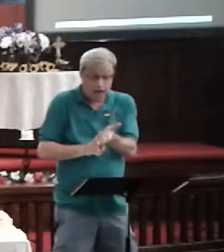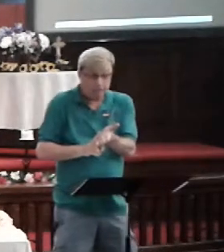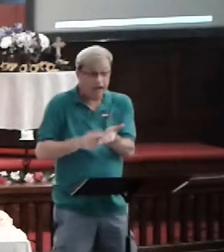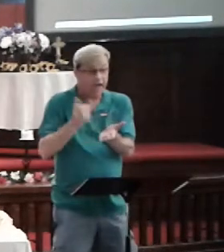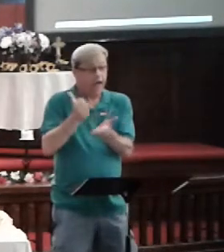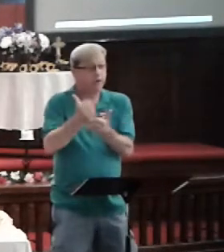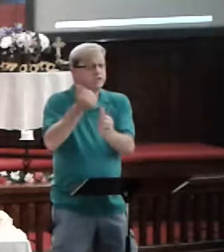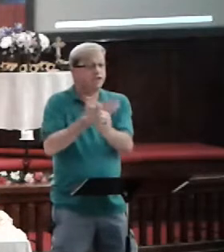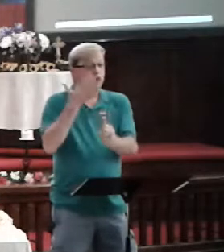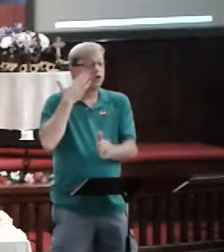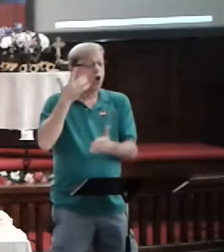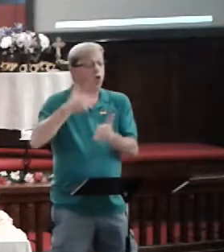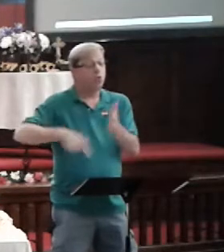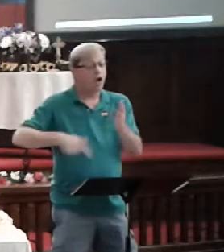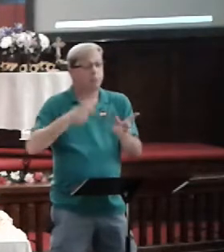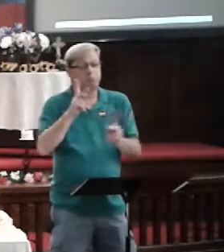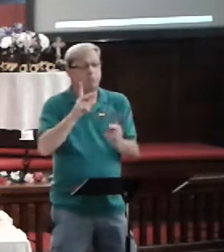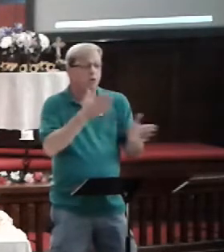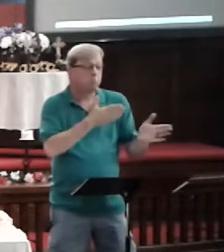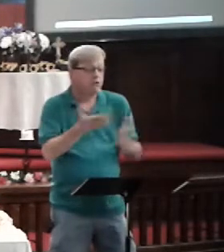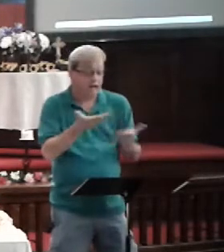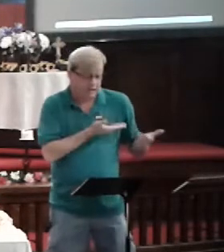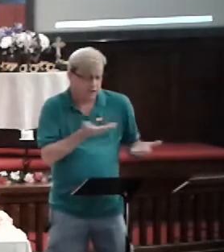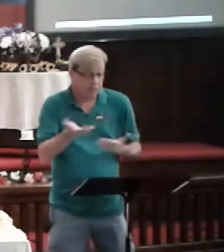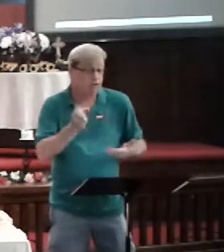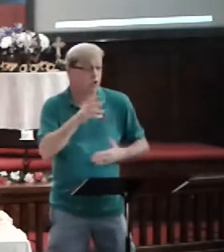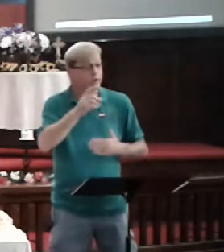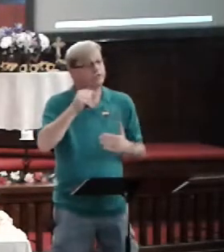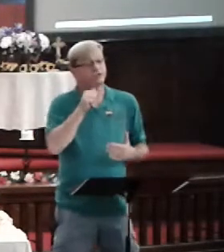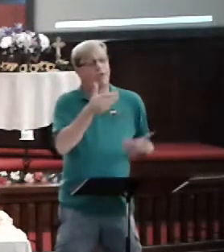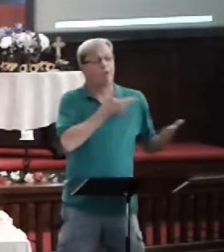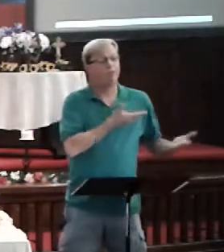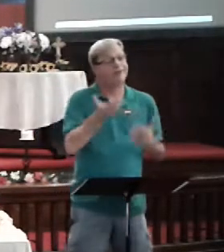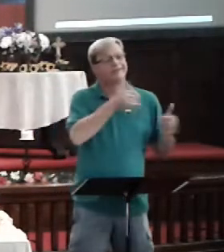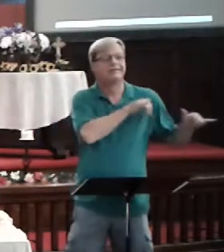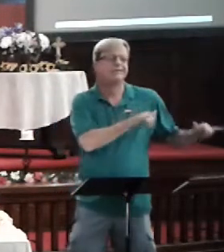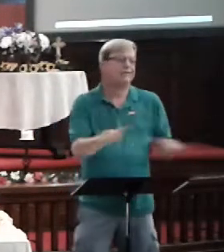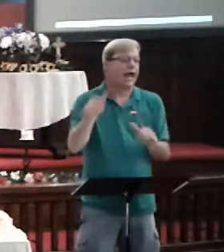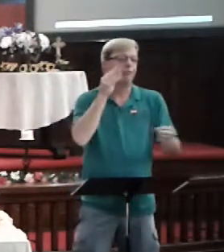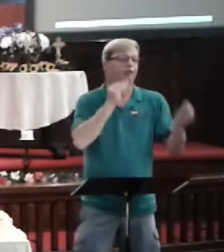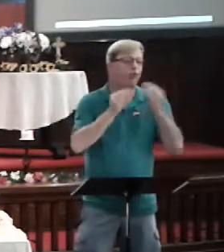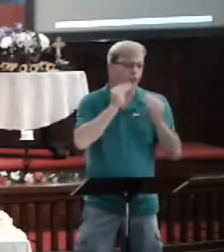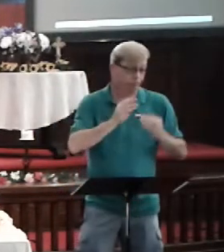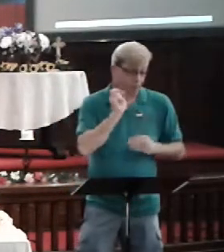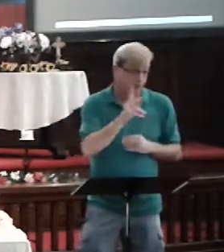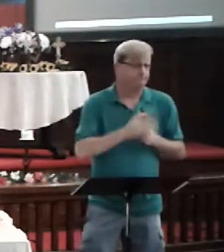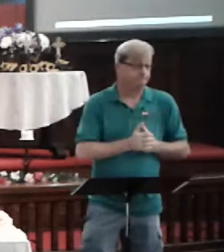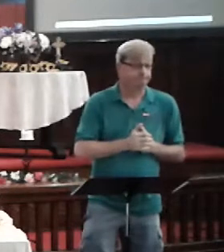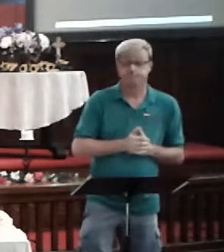helps everyone know what others are planning, so we all don't bring the same meal.